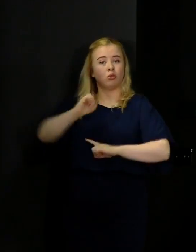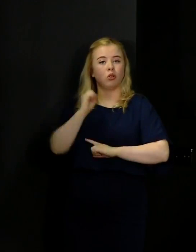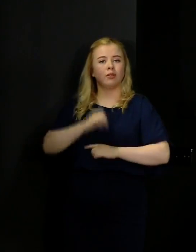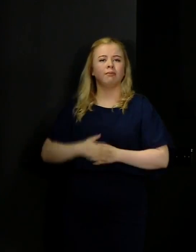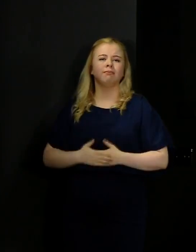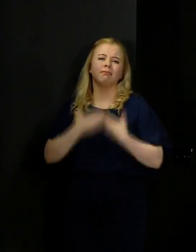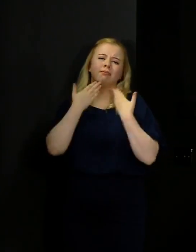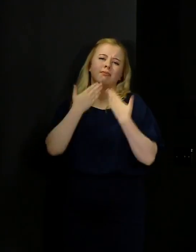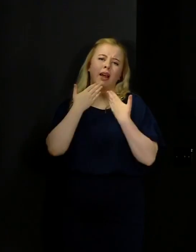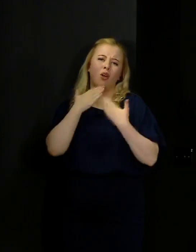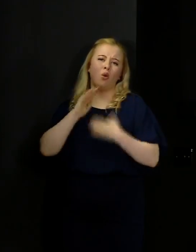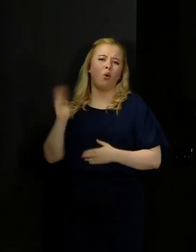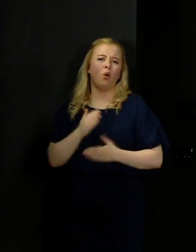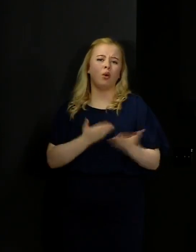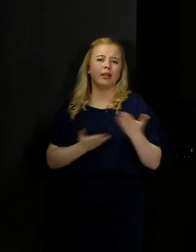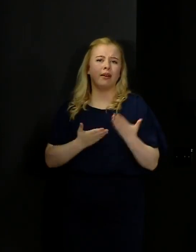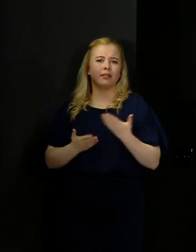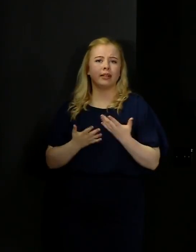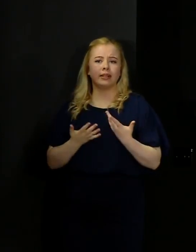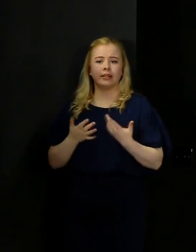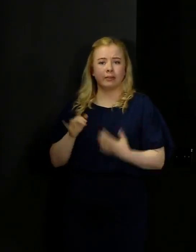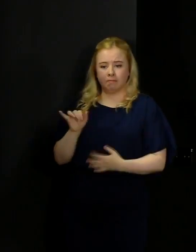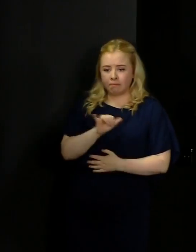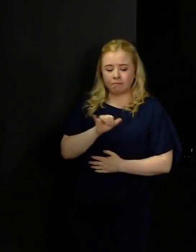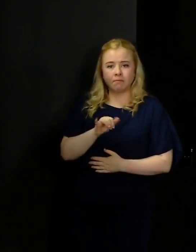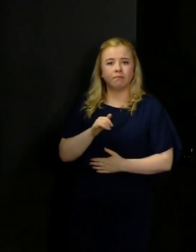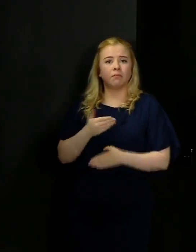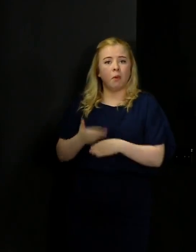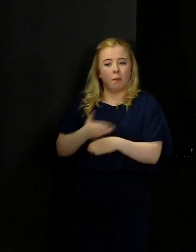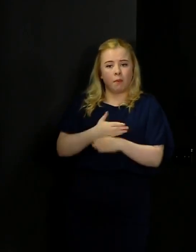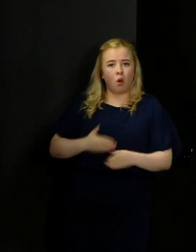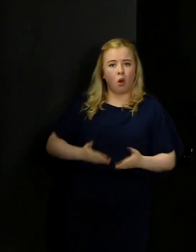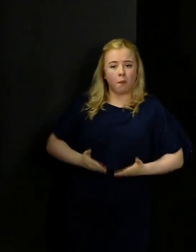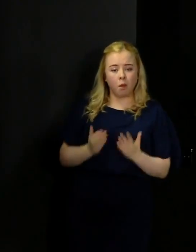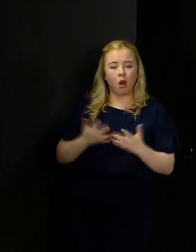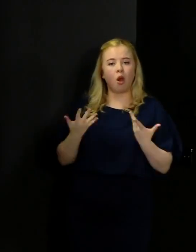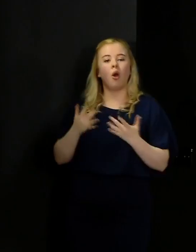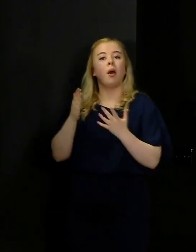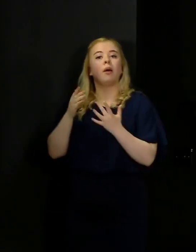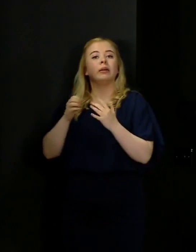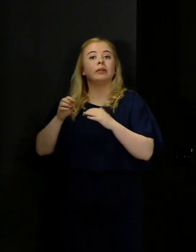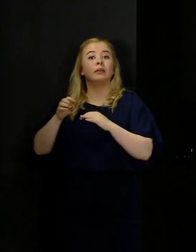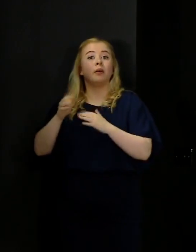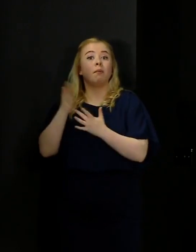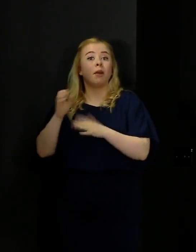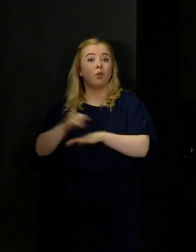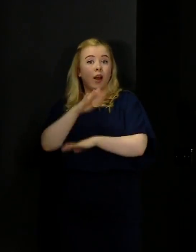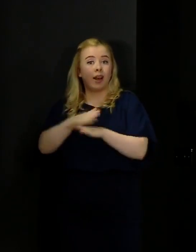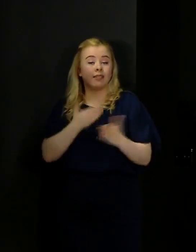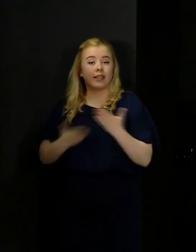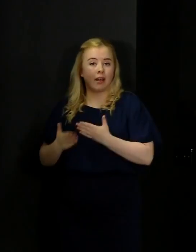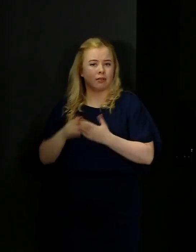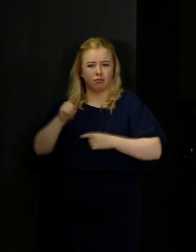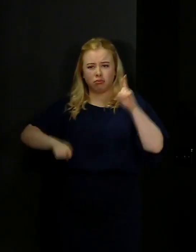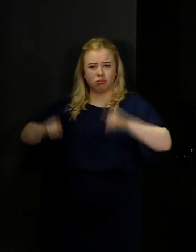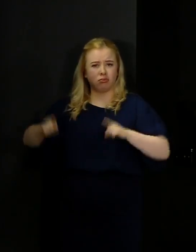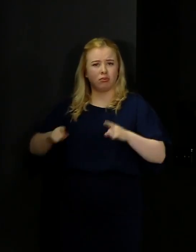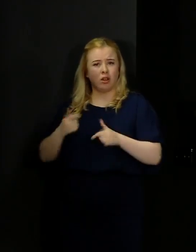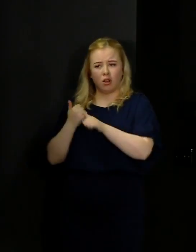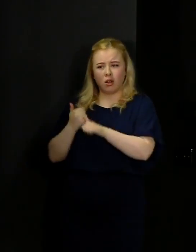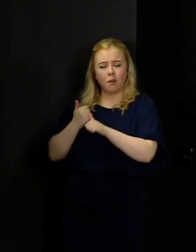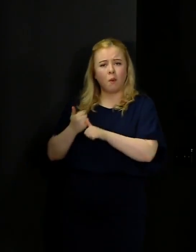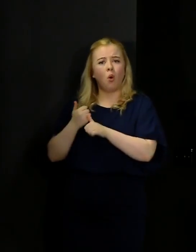to thank all of the services, whether it's the neonatal services, midwifery services, obstetric services, for managing to support the